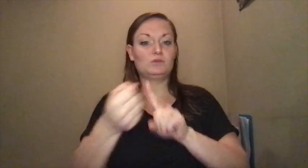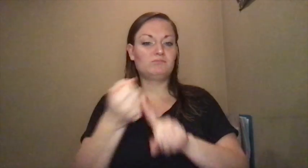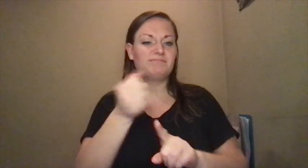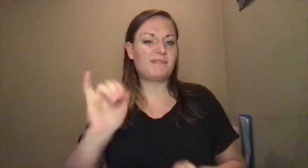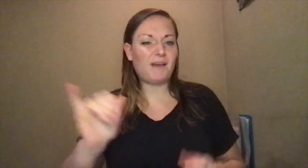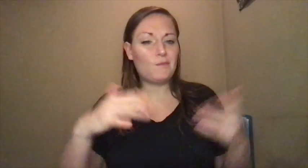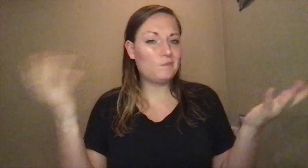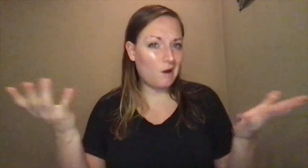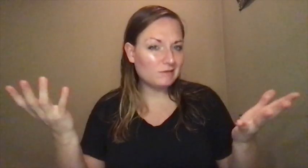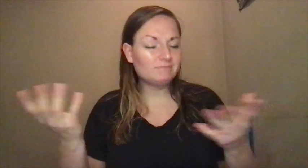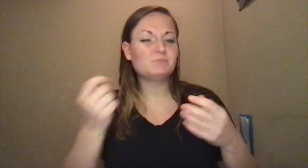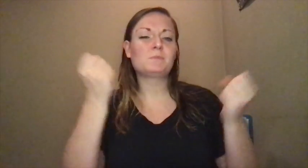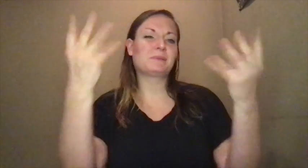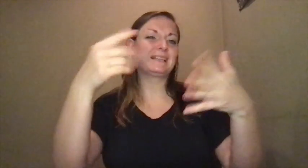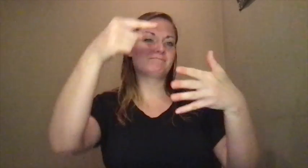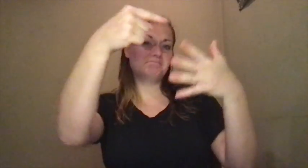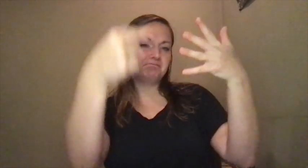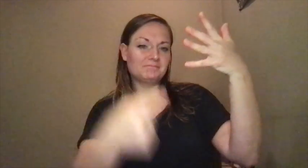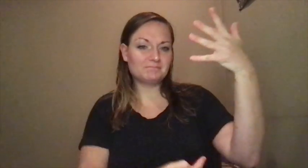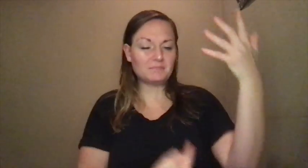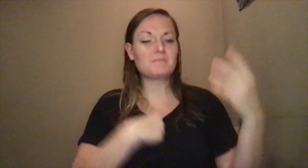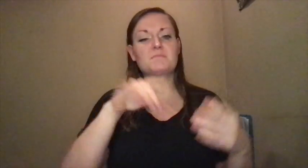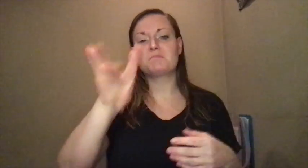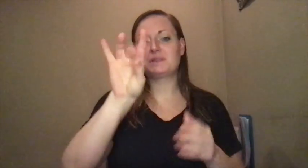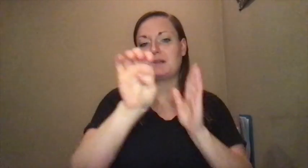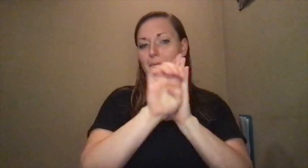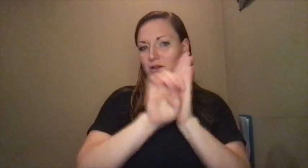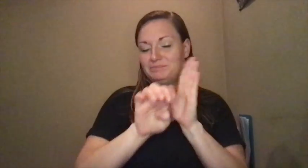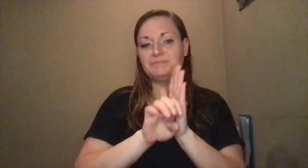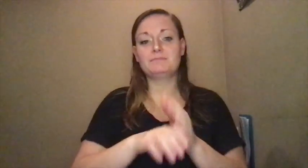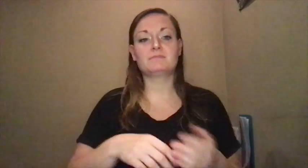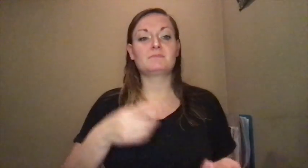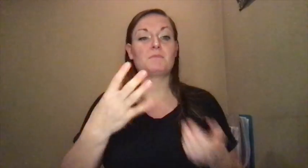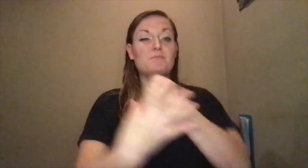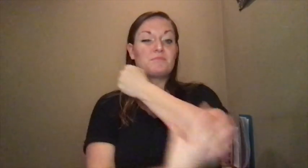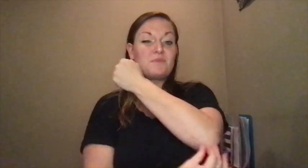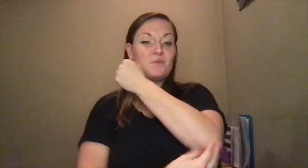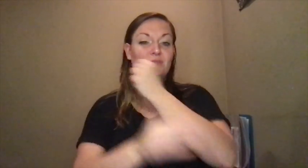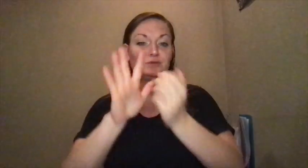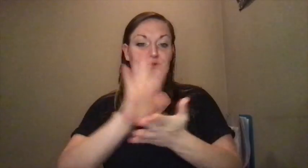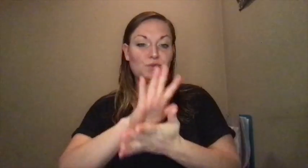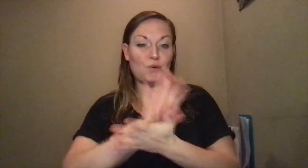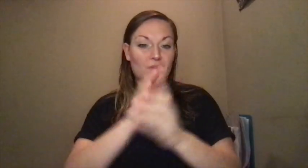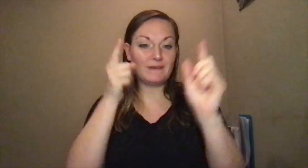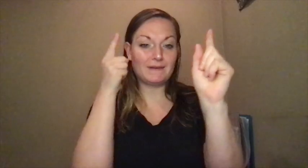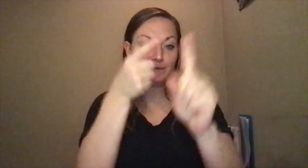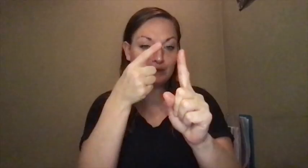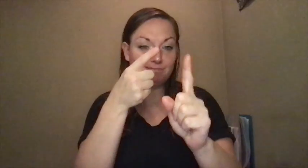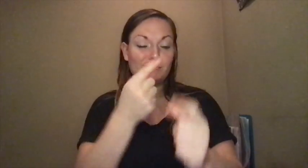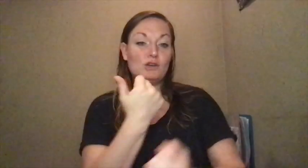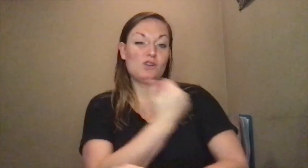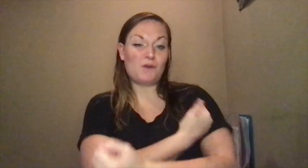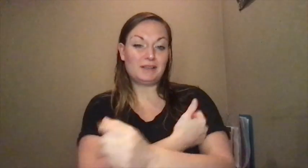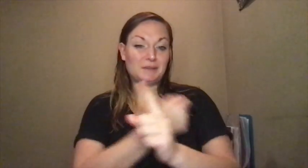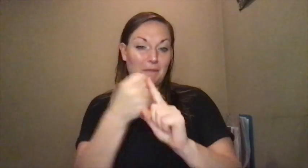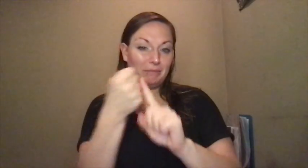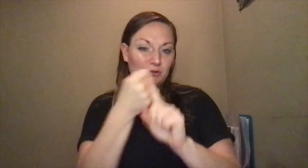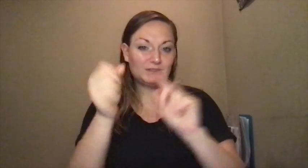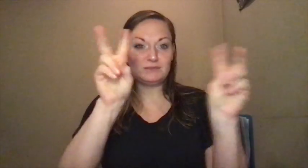And the funny thing about the Goombas in this stack is that they get a little squished because of this small cage, and the feet of the Goombas get pushed slightly